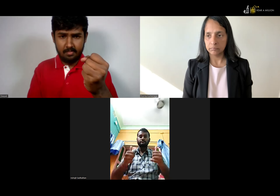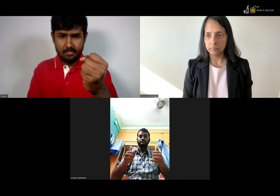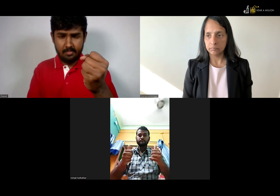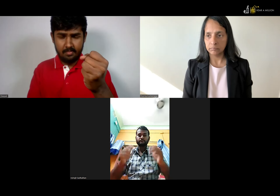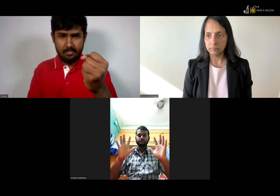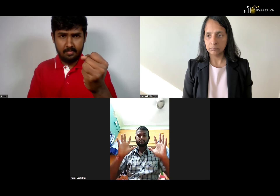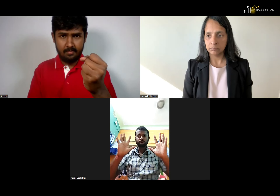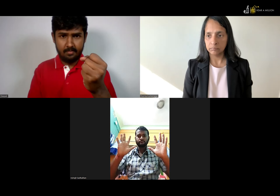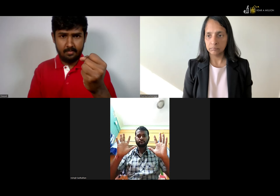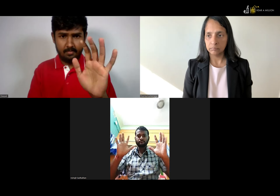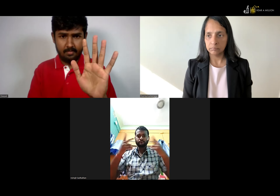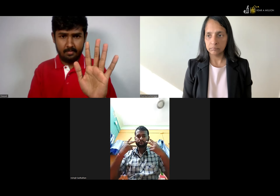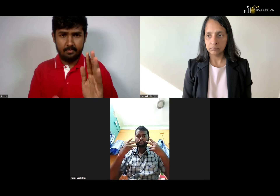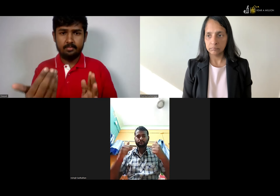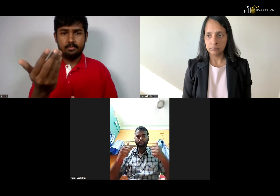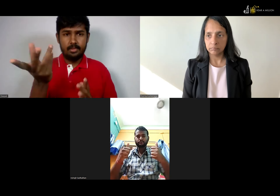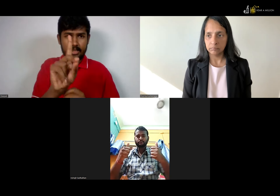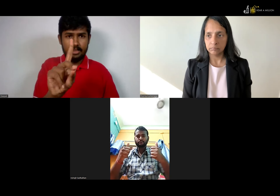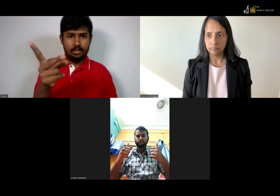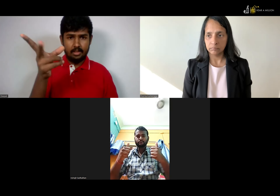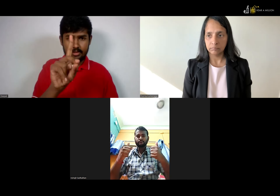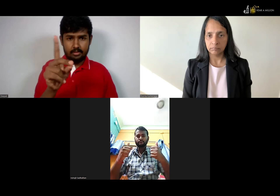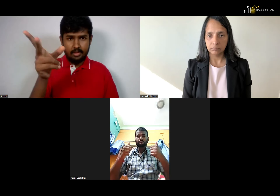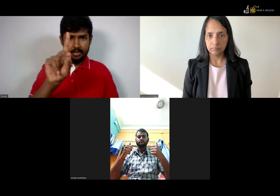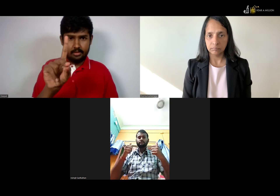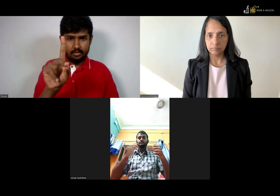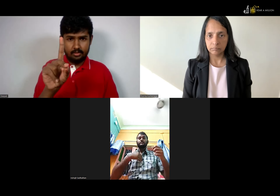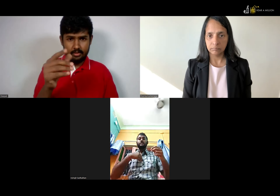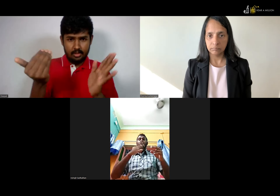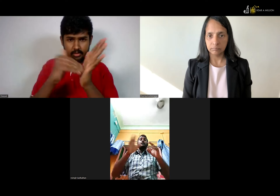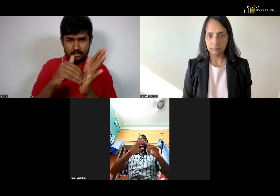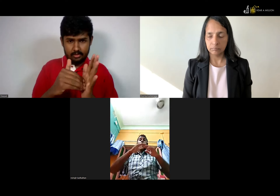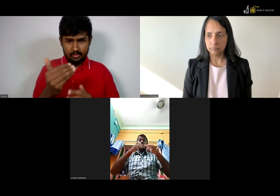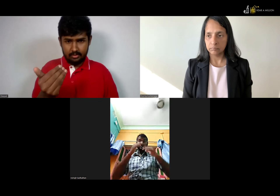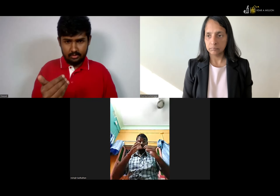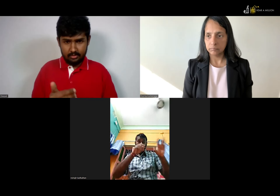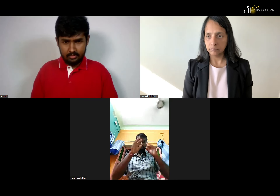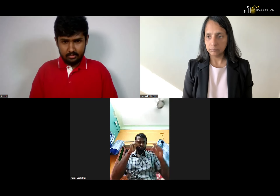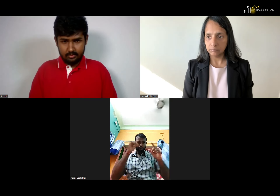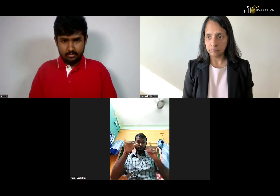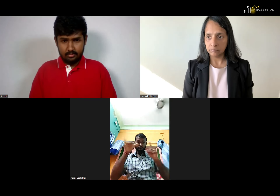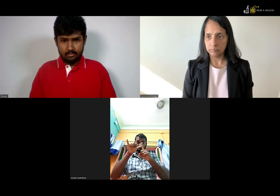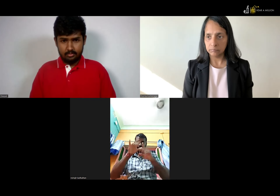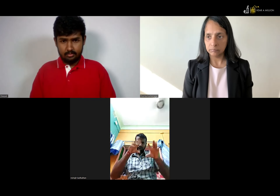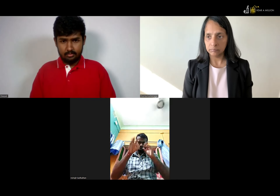There is some internet issue from Indrajit's side. Hope you can see me now. You can try